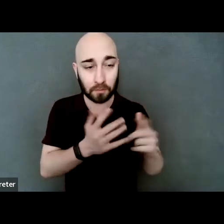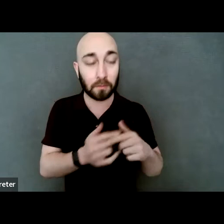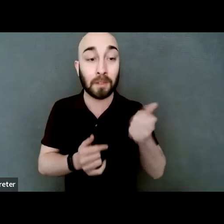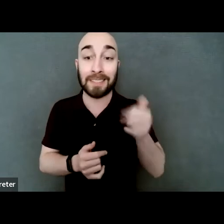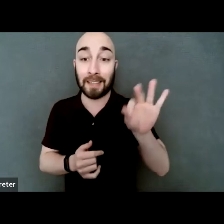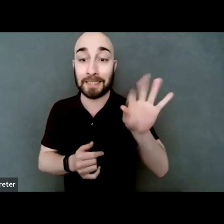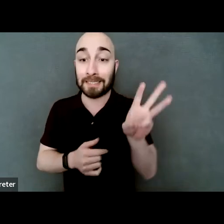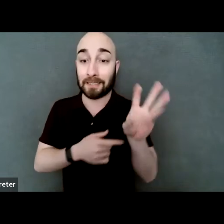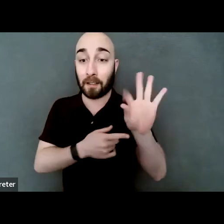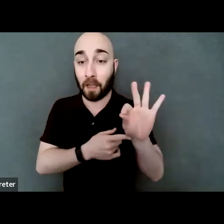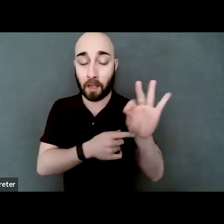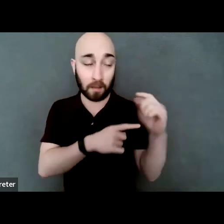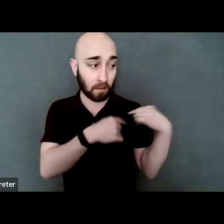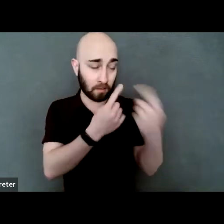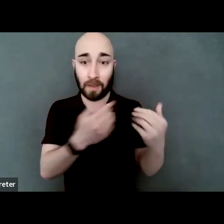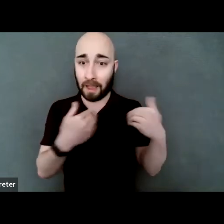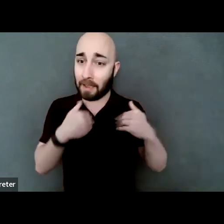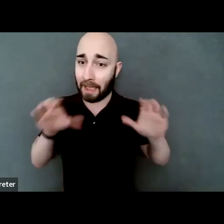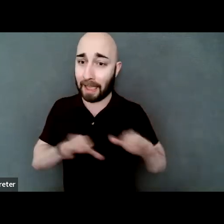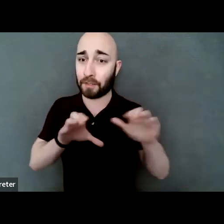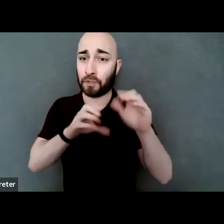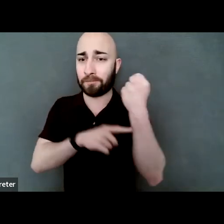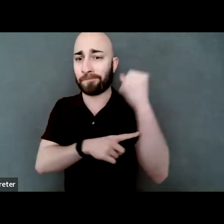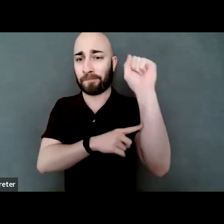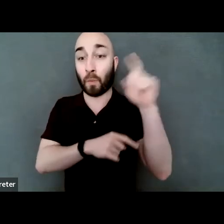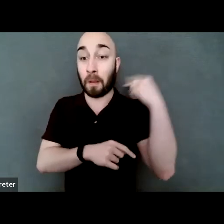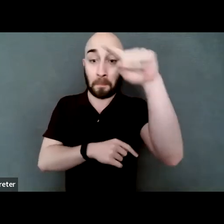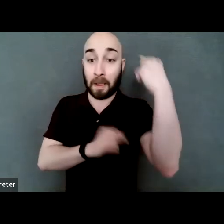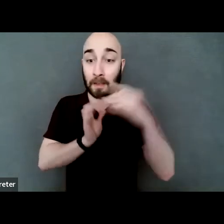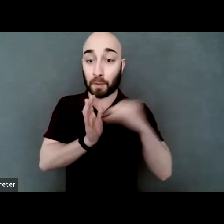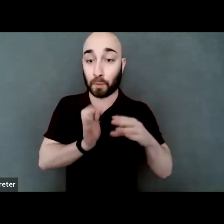1969, we've had action where the Black Student Union